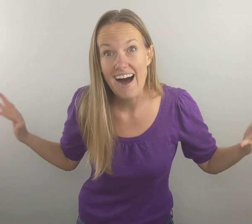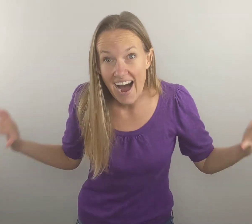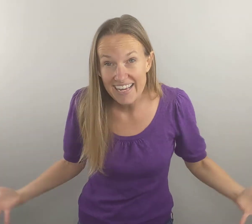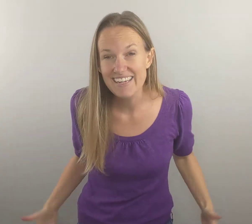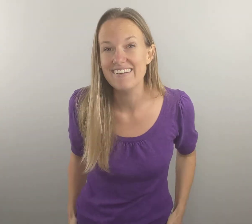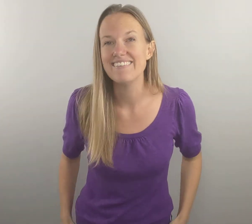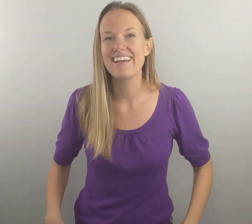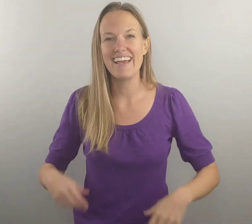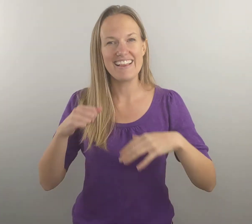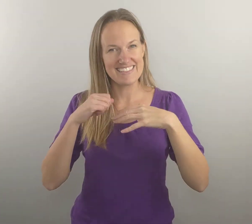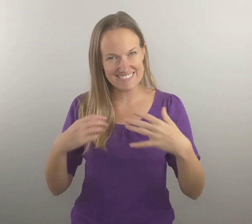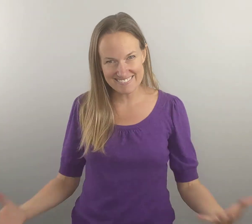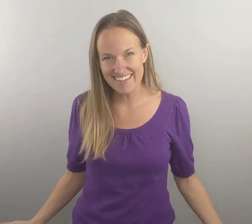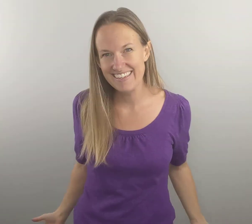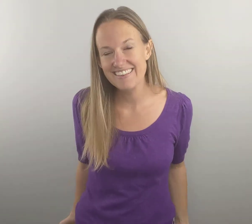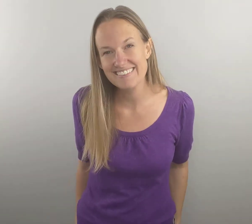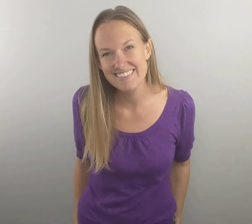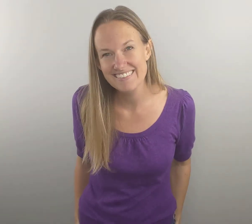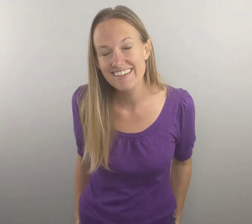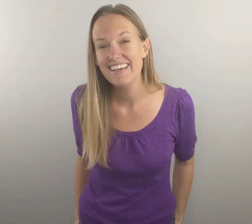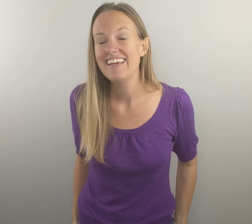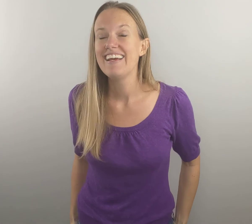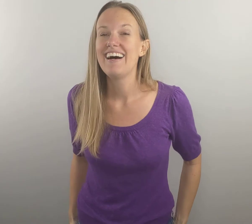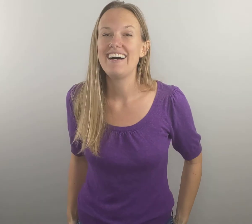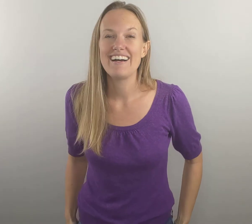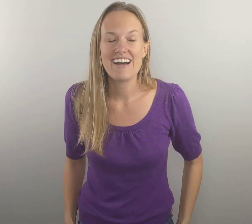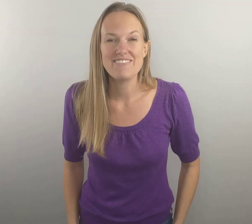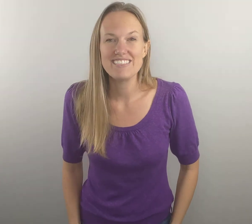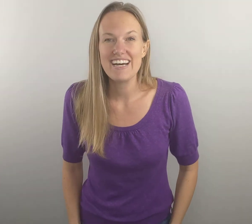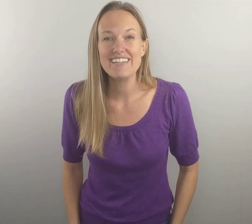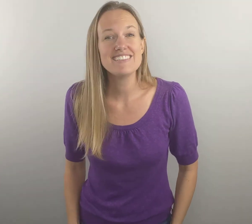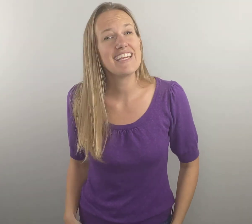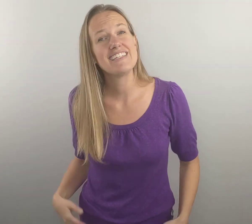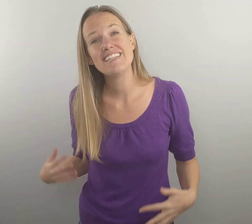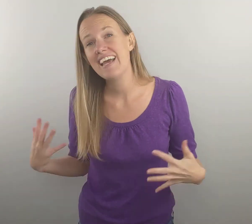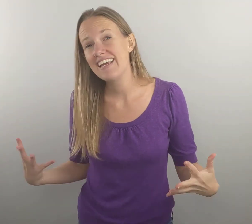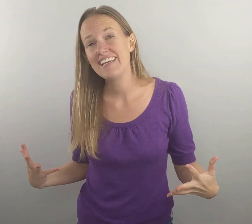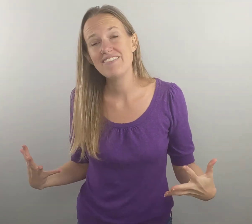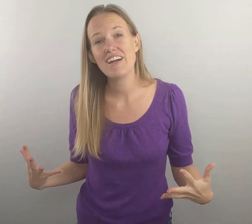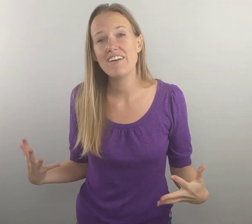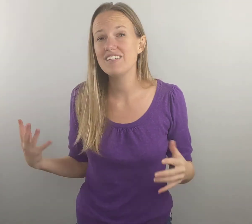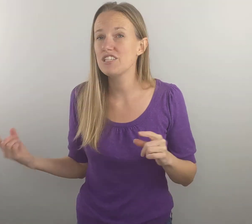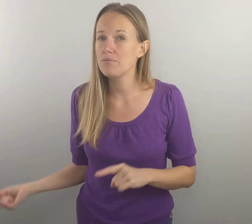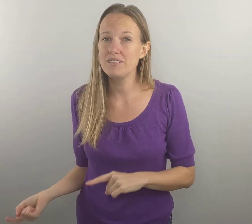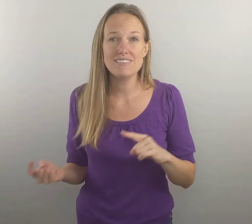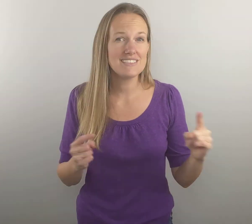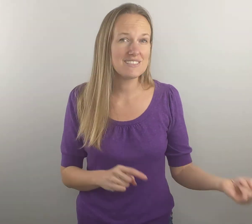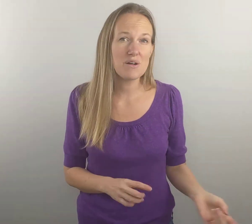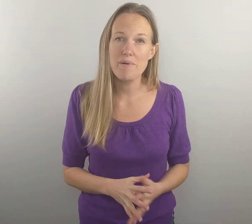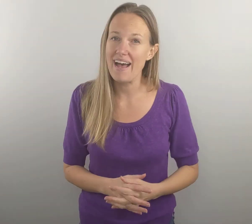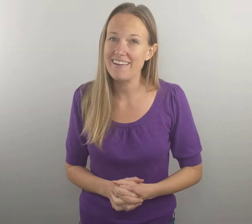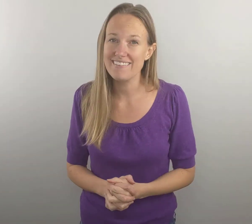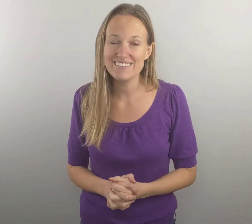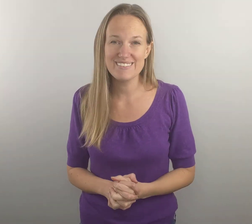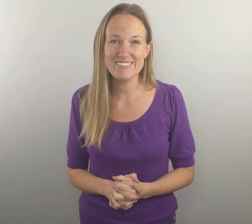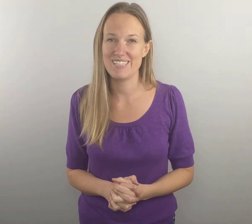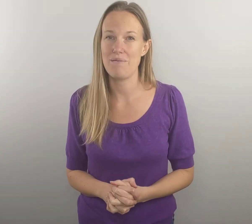I know. Okay, let's run it through a couple times. And hey, if you're having trouble, just go back. There's no shame in